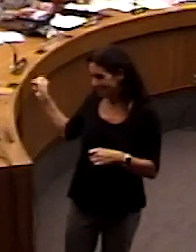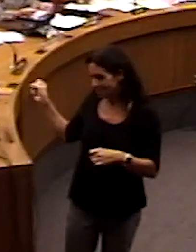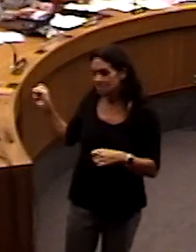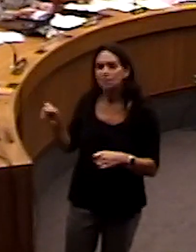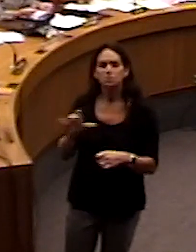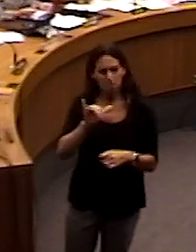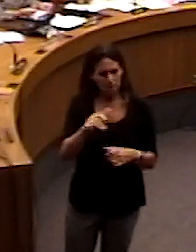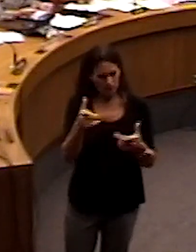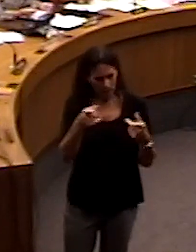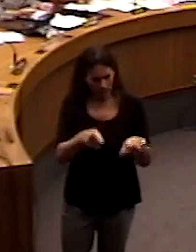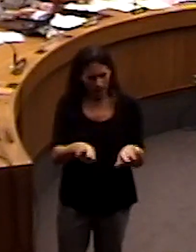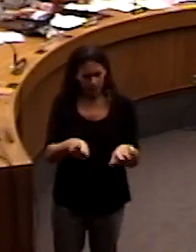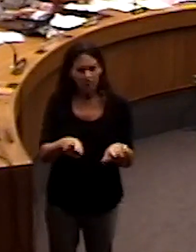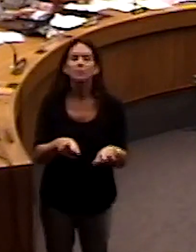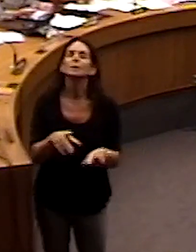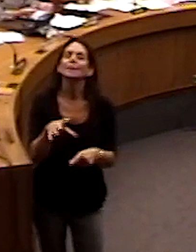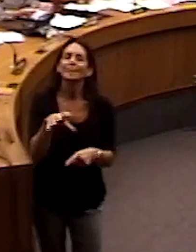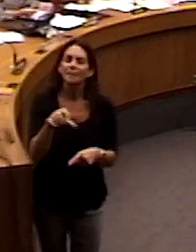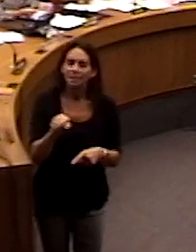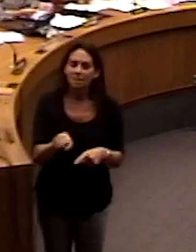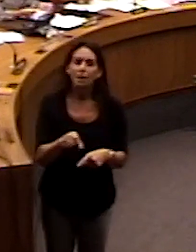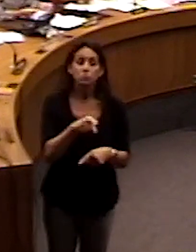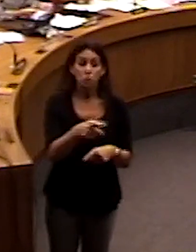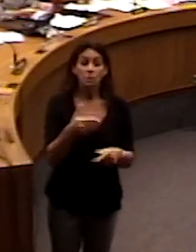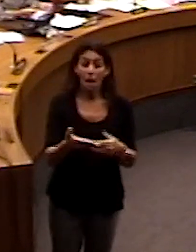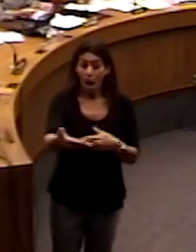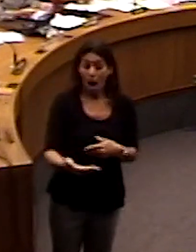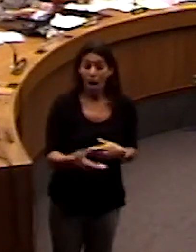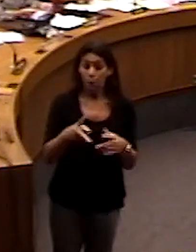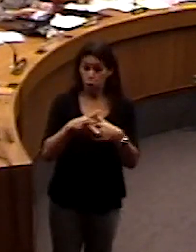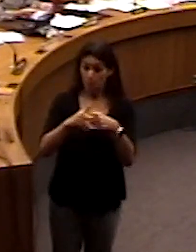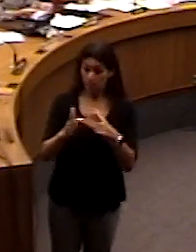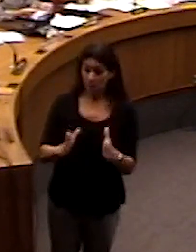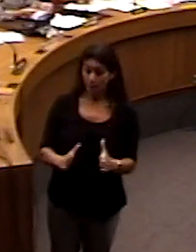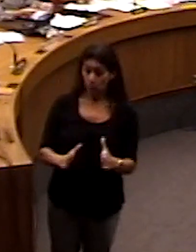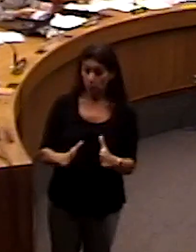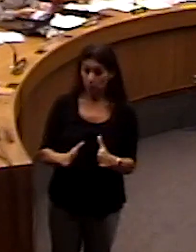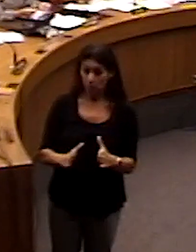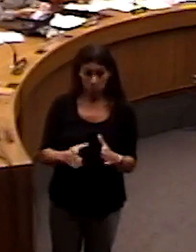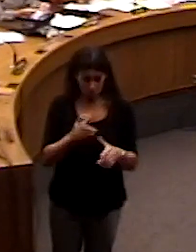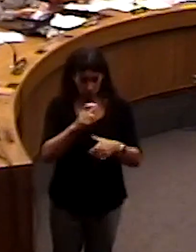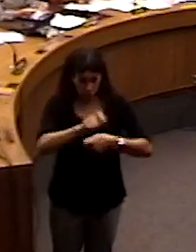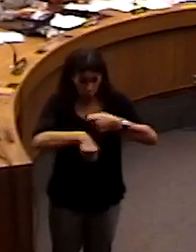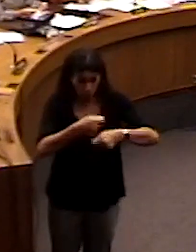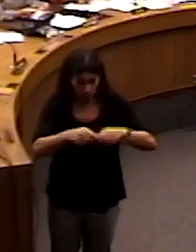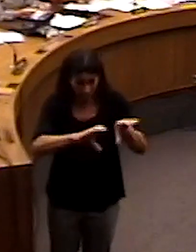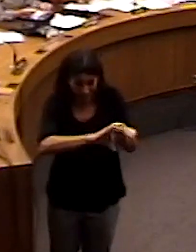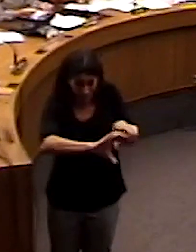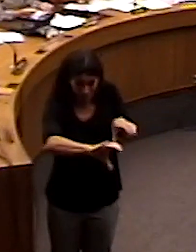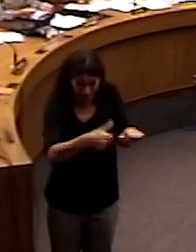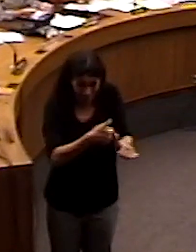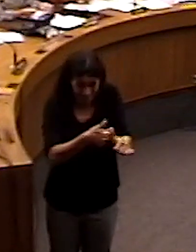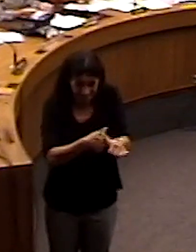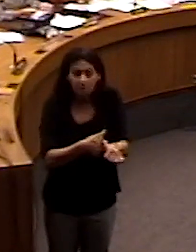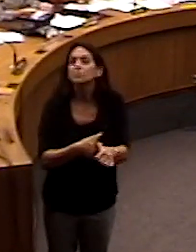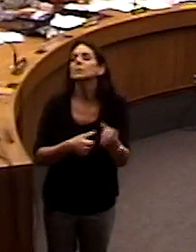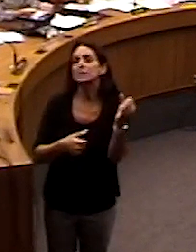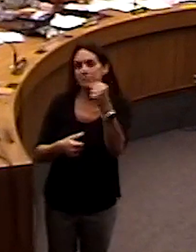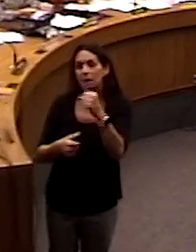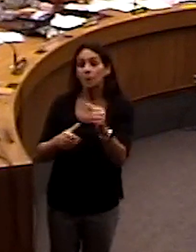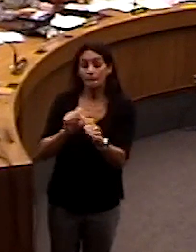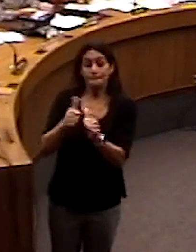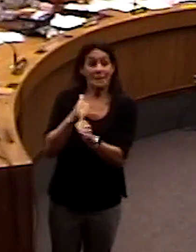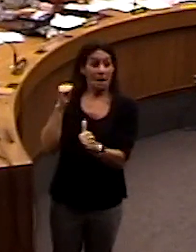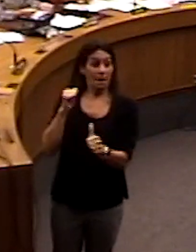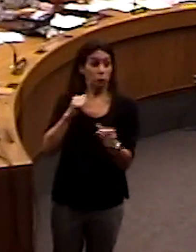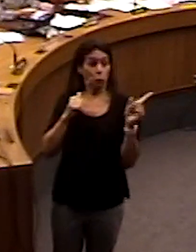happened in this case? This one, they actually got a plumber, so. They replaced the galvanized? The one that was behind her